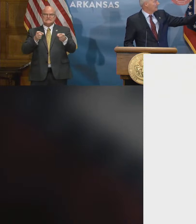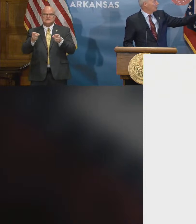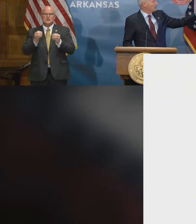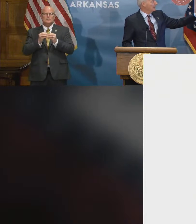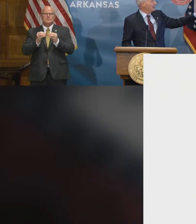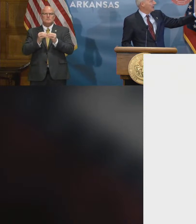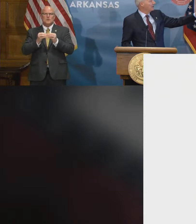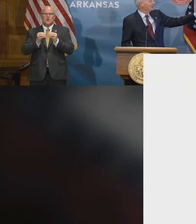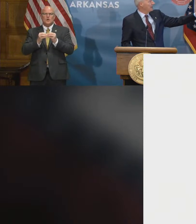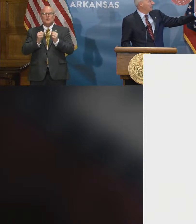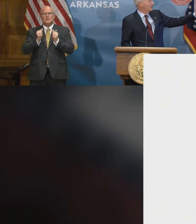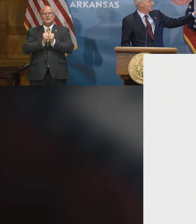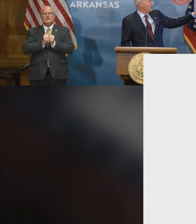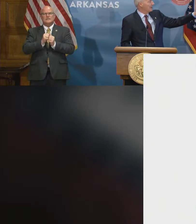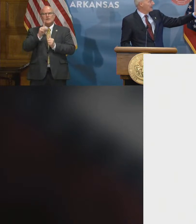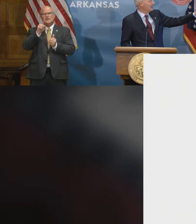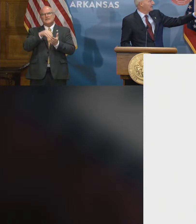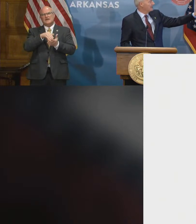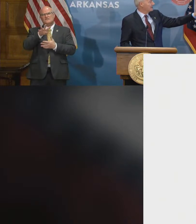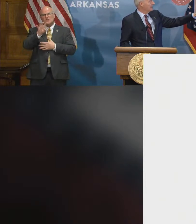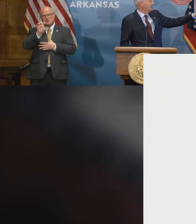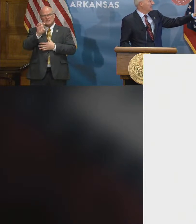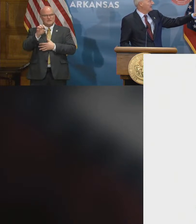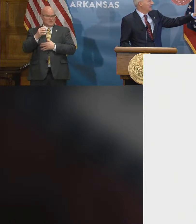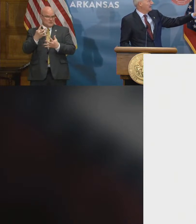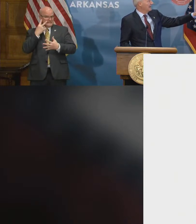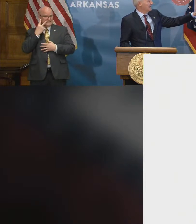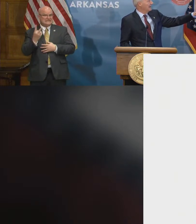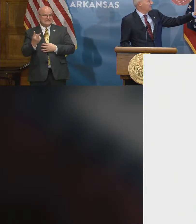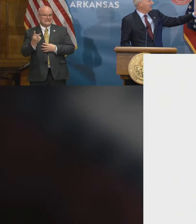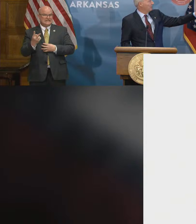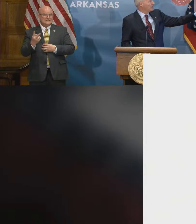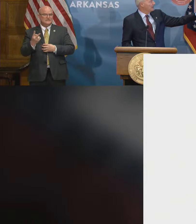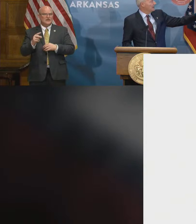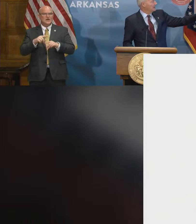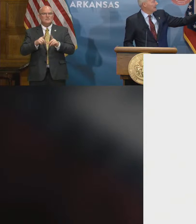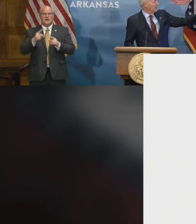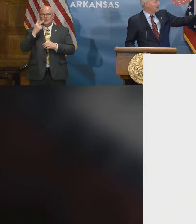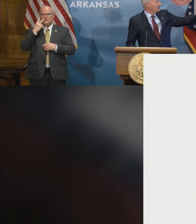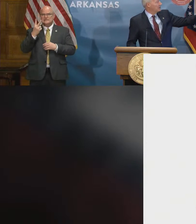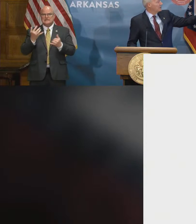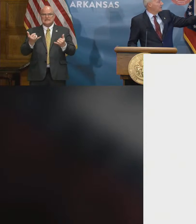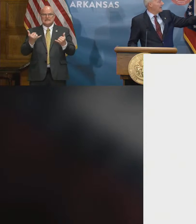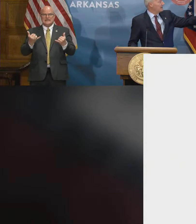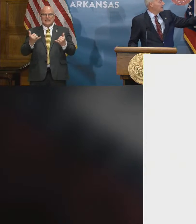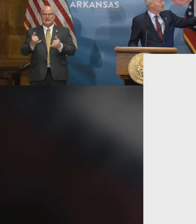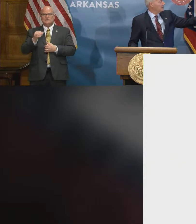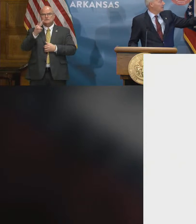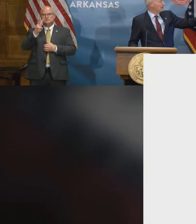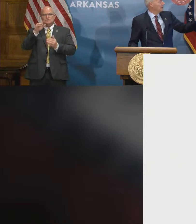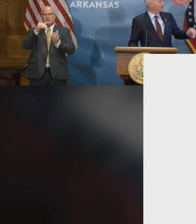more in the 1,400 level is what I like to see, but we see it now at